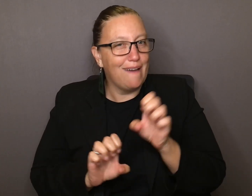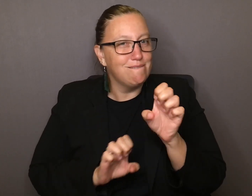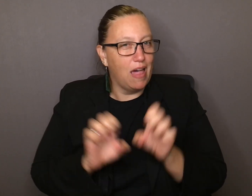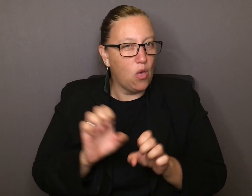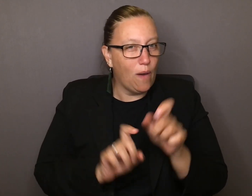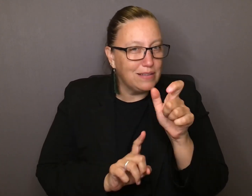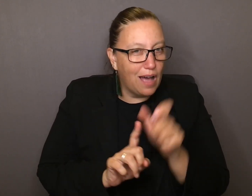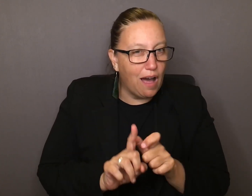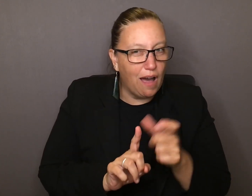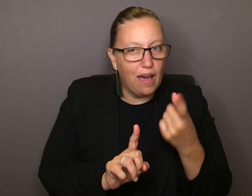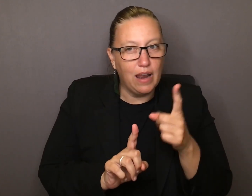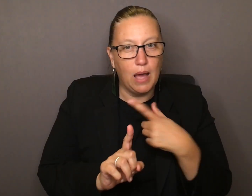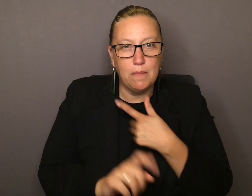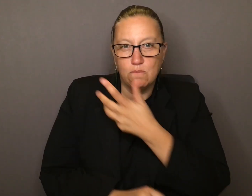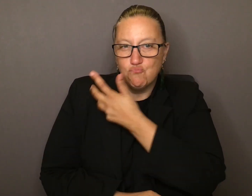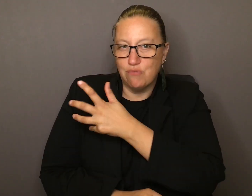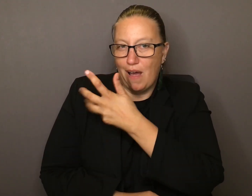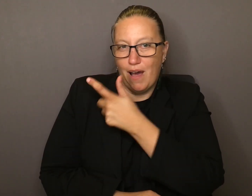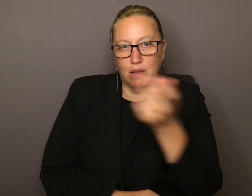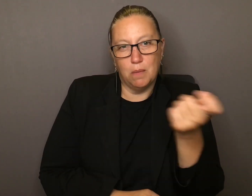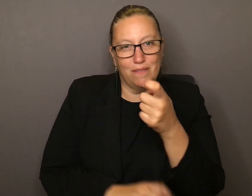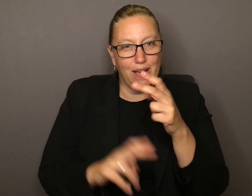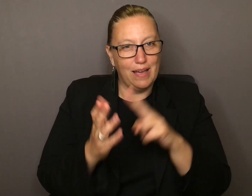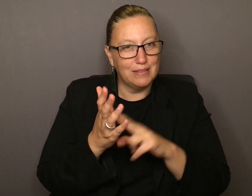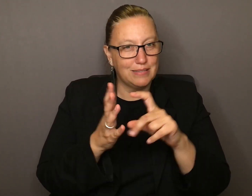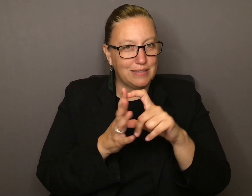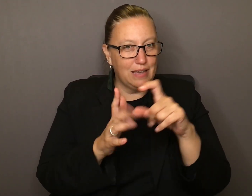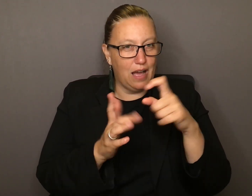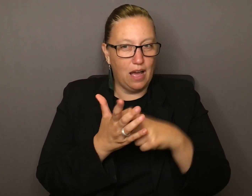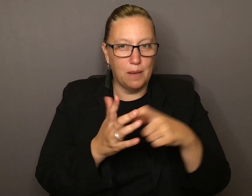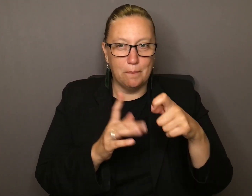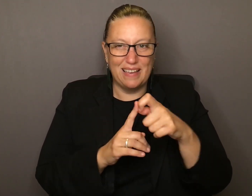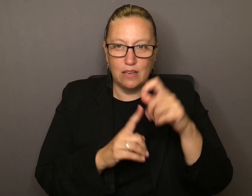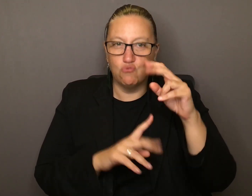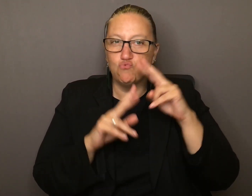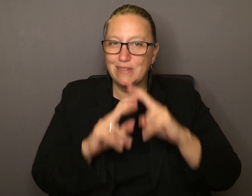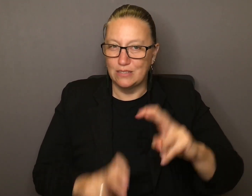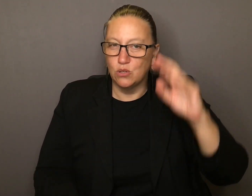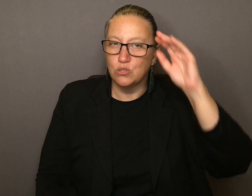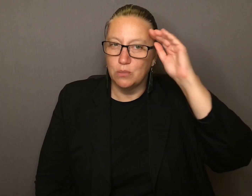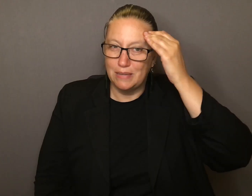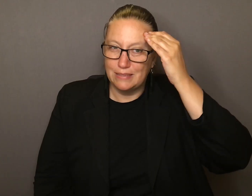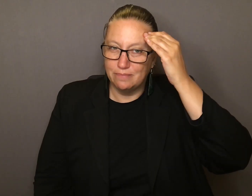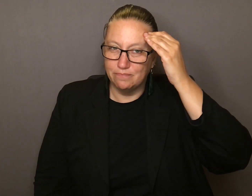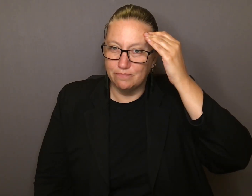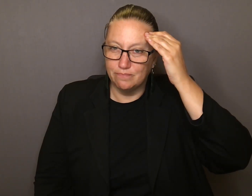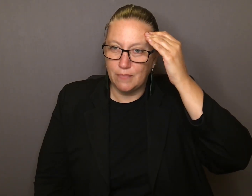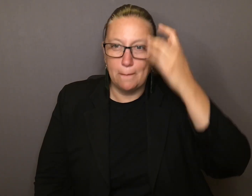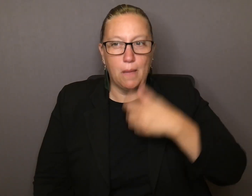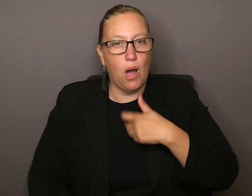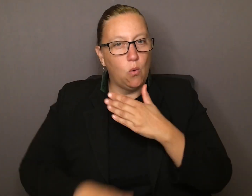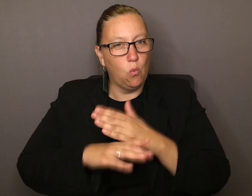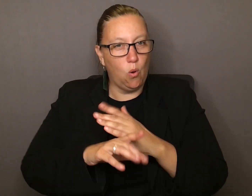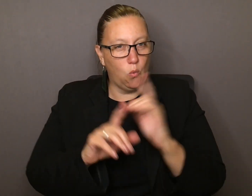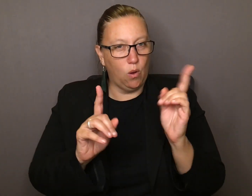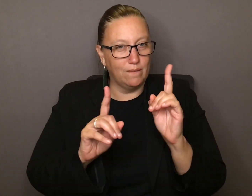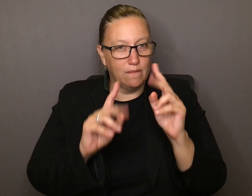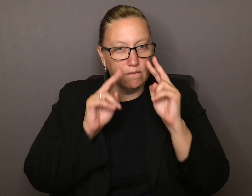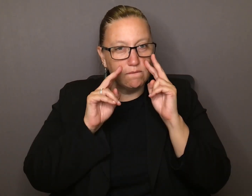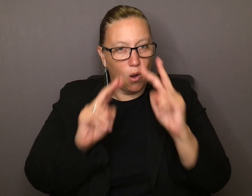member of the NDRP Research Steering Committee. My work, as Mary said, focuses on the intersection between